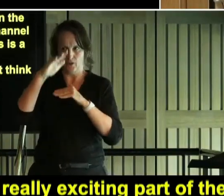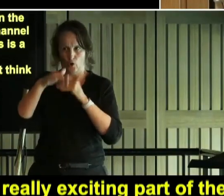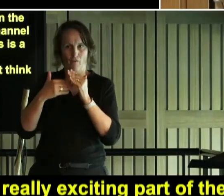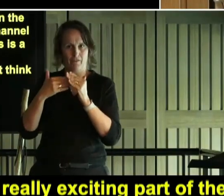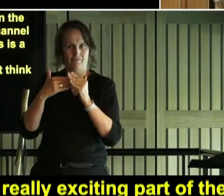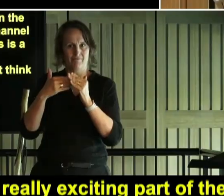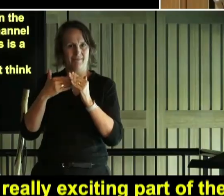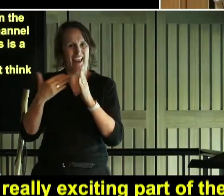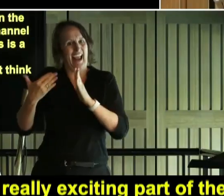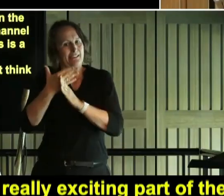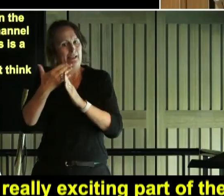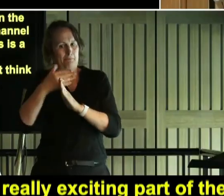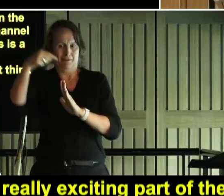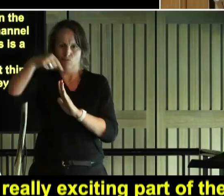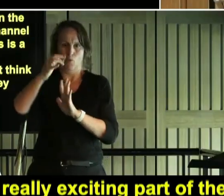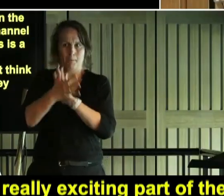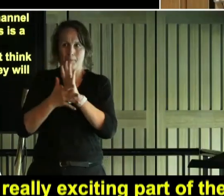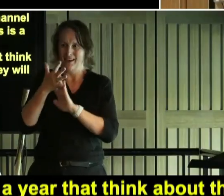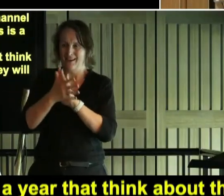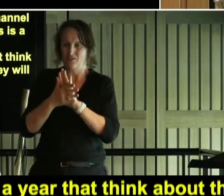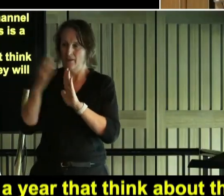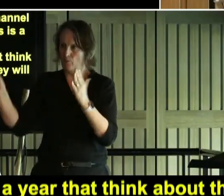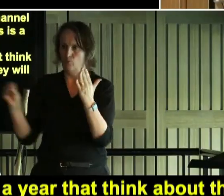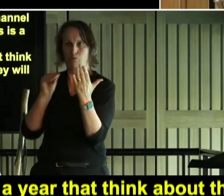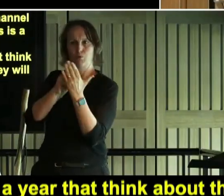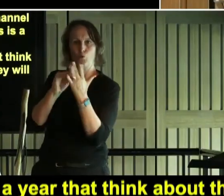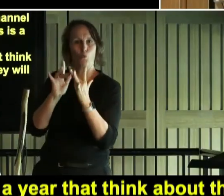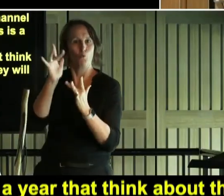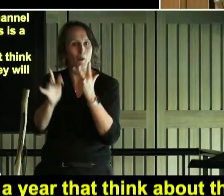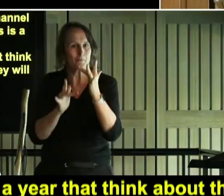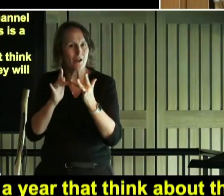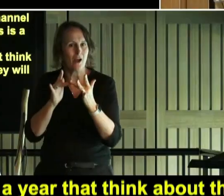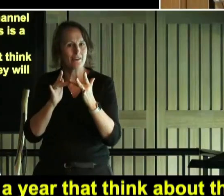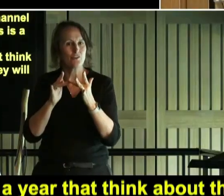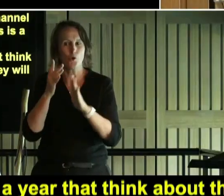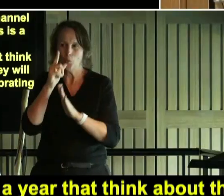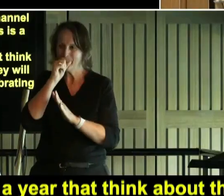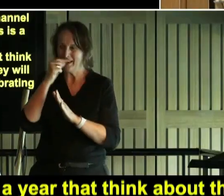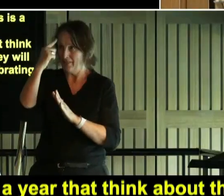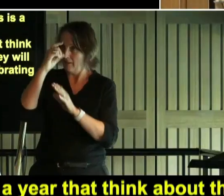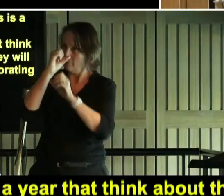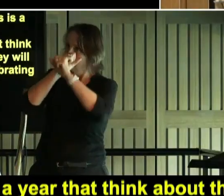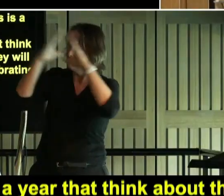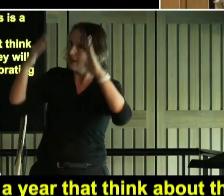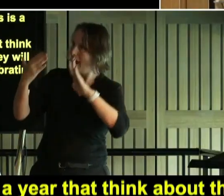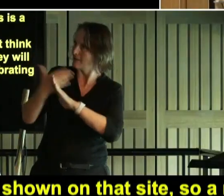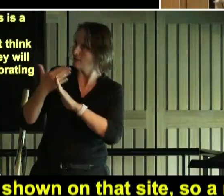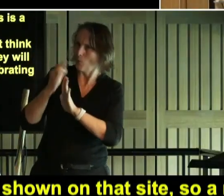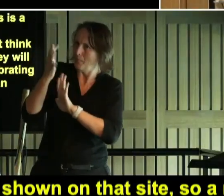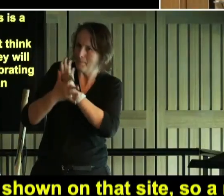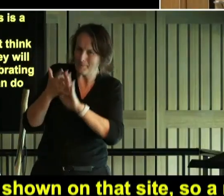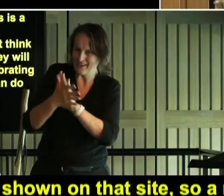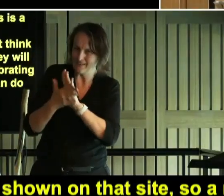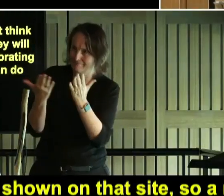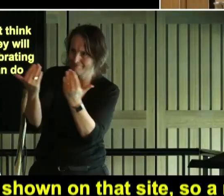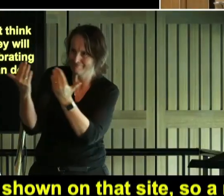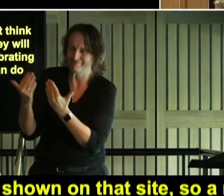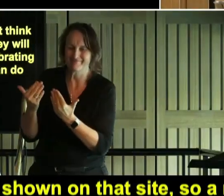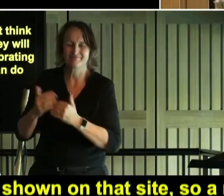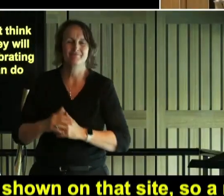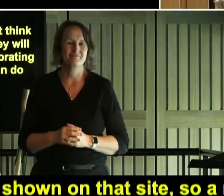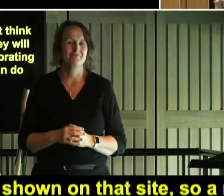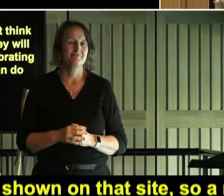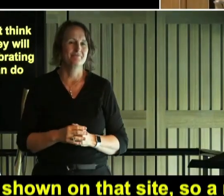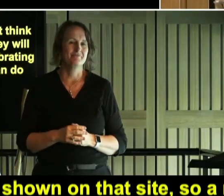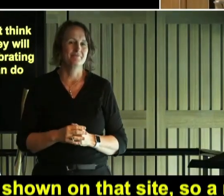will be shown on that site. So a real way of celebrating accessibility and thinking about what we can do as a group. The other